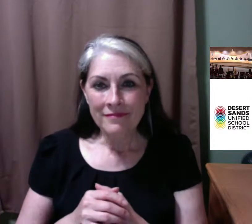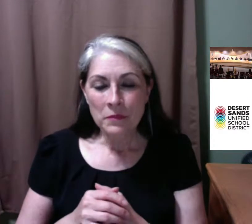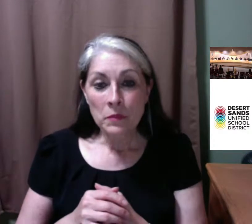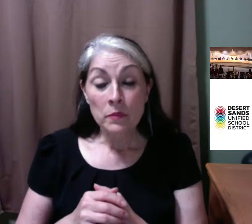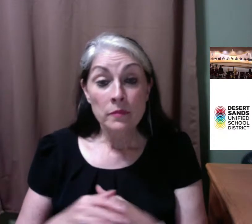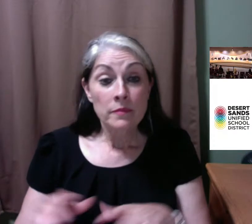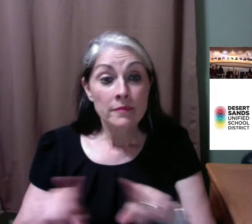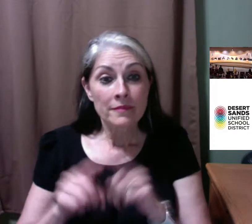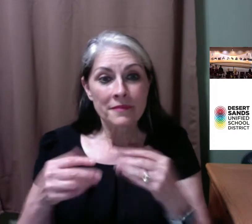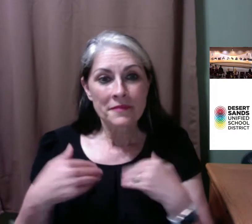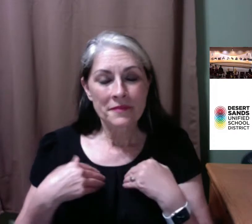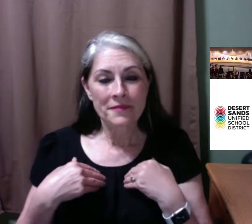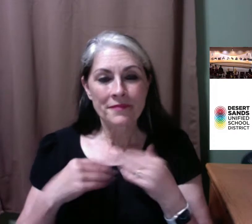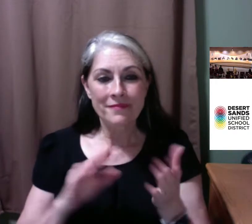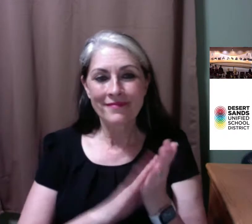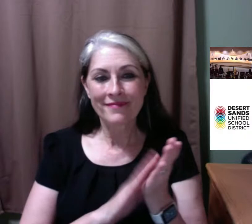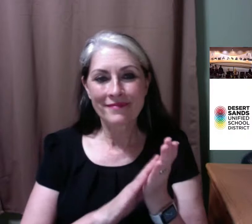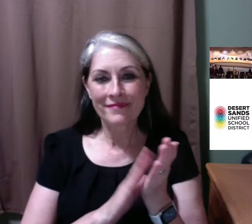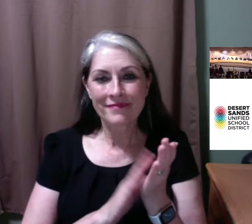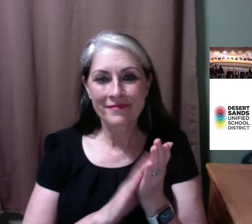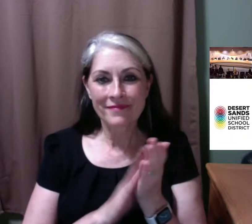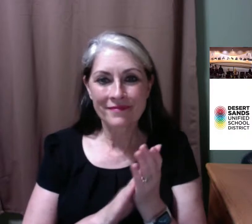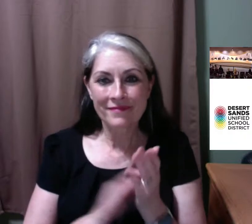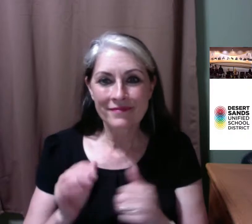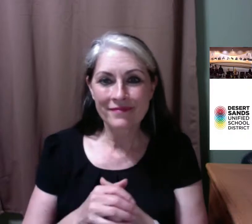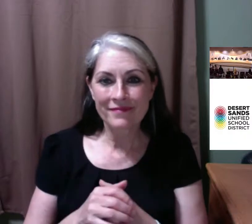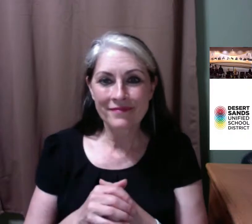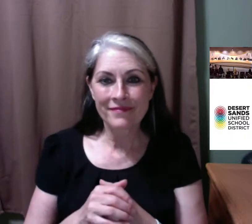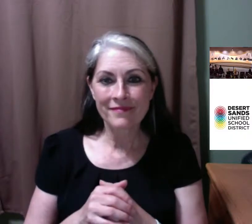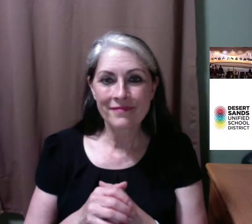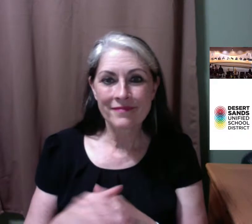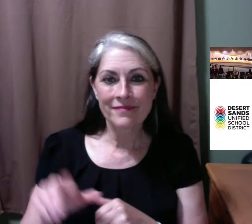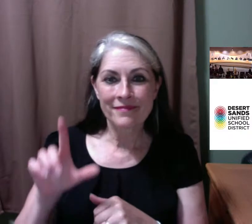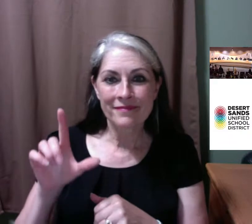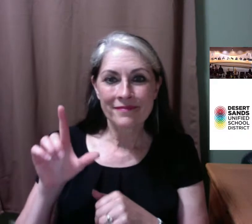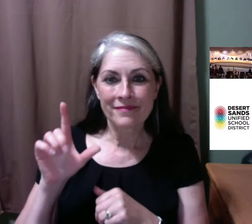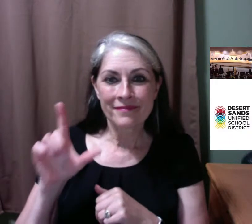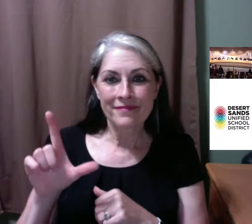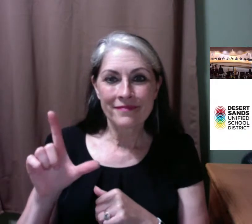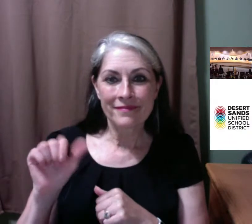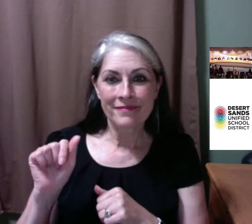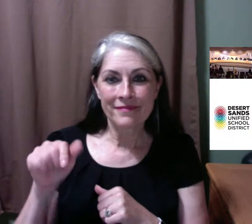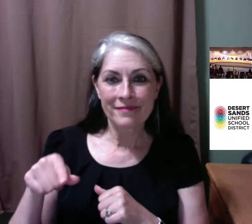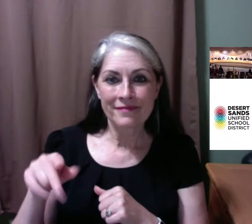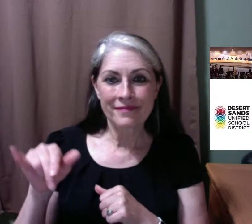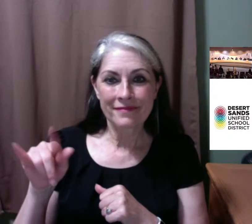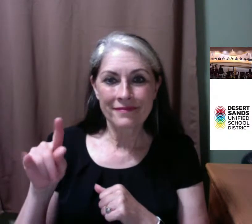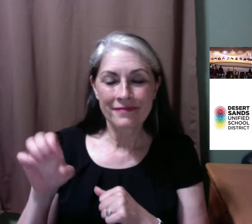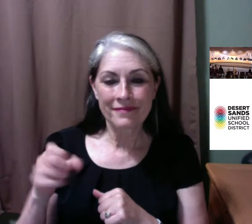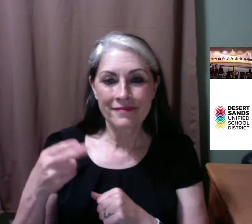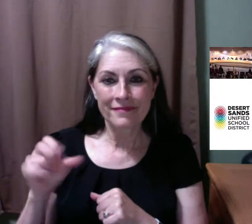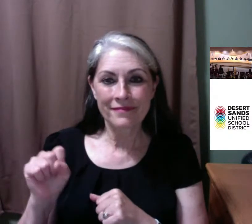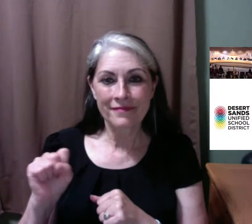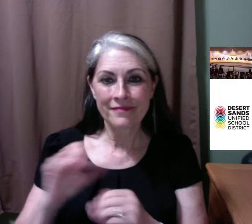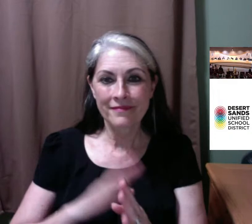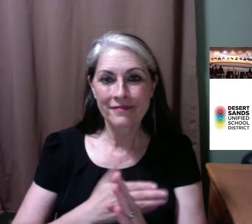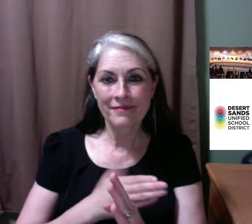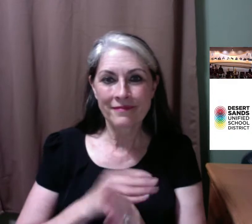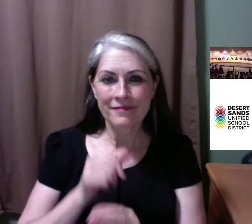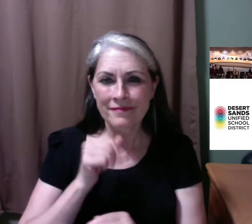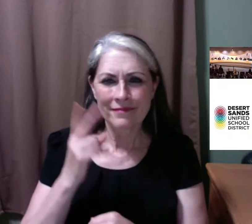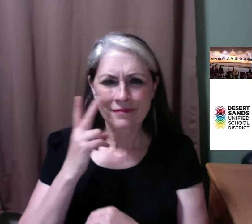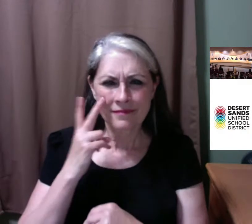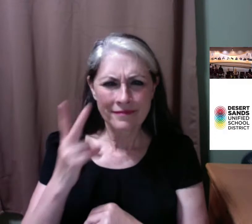I also have a shout out for the La Quinta High School Choir, but I don't see Miss